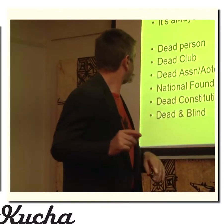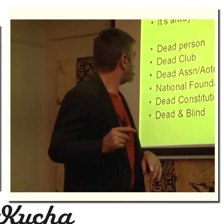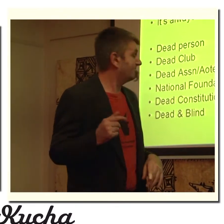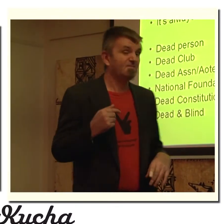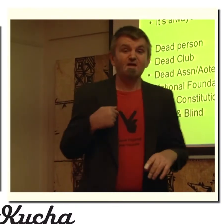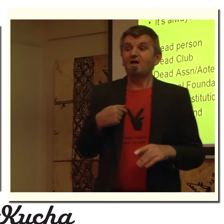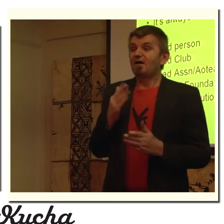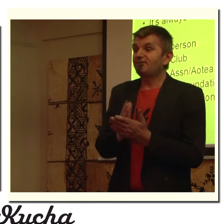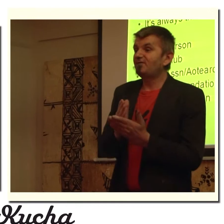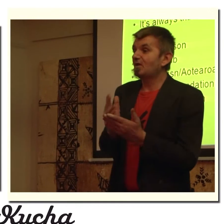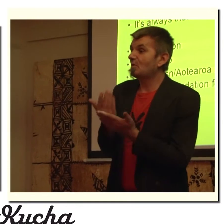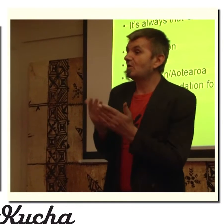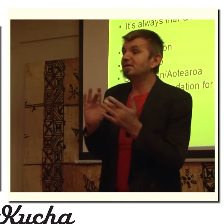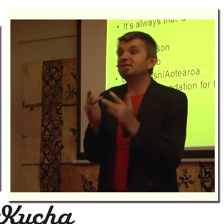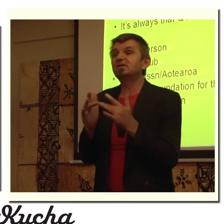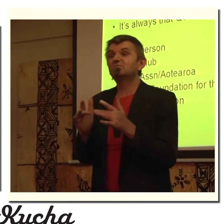Right.